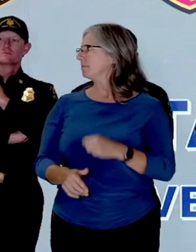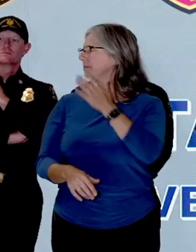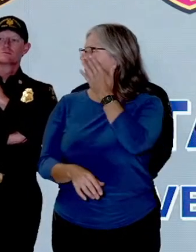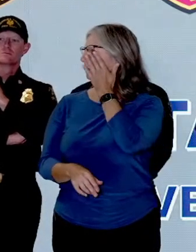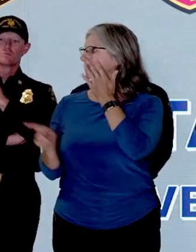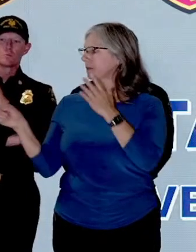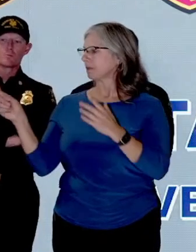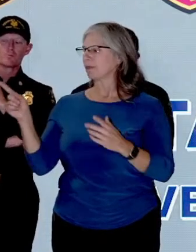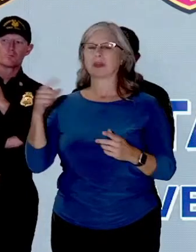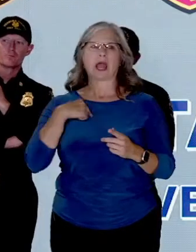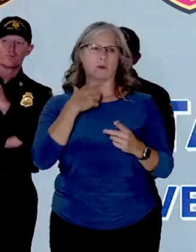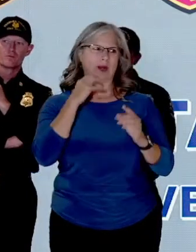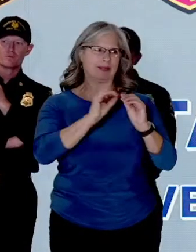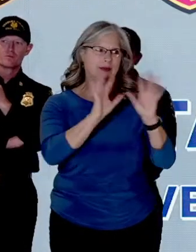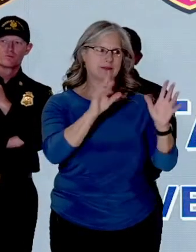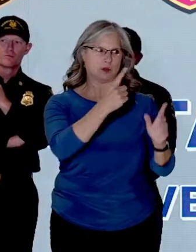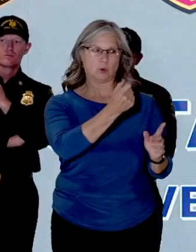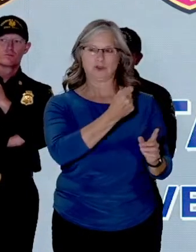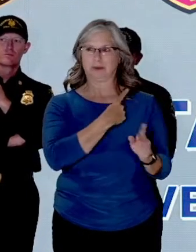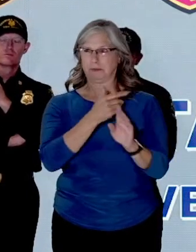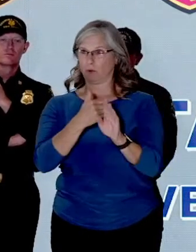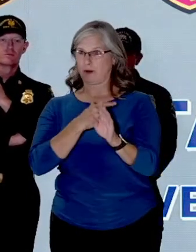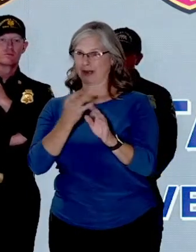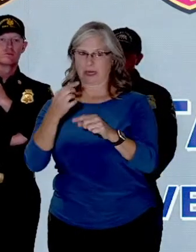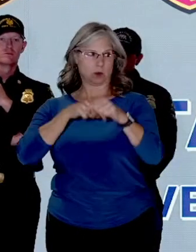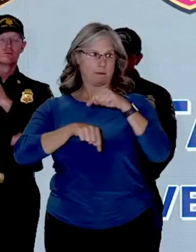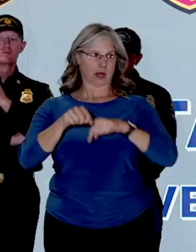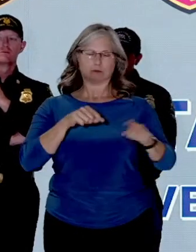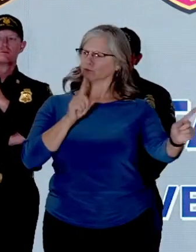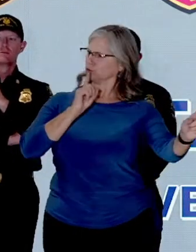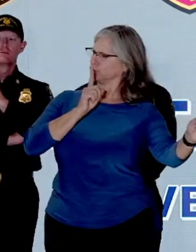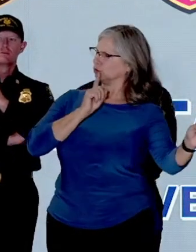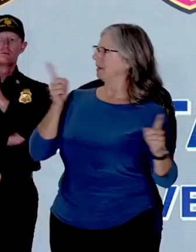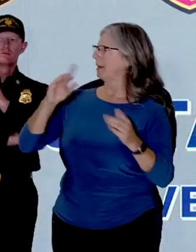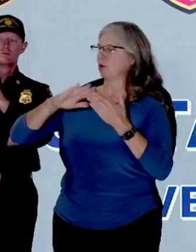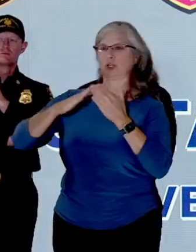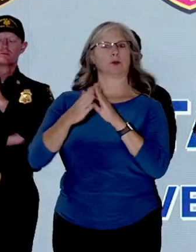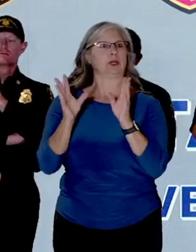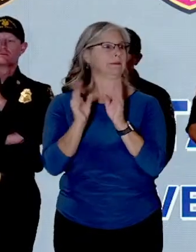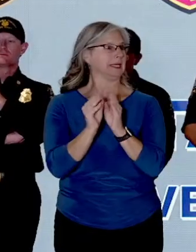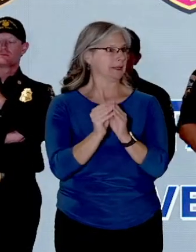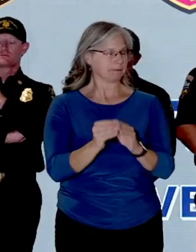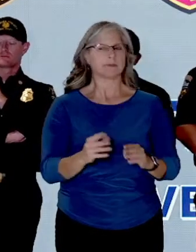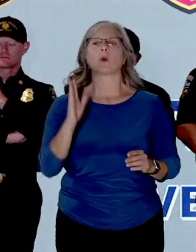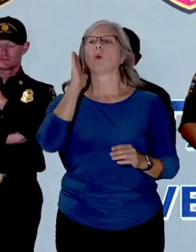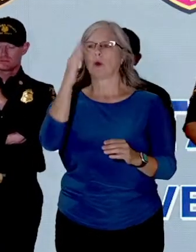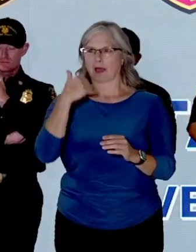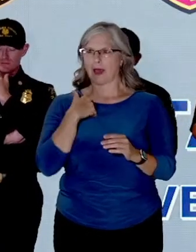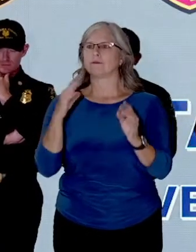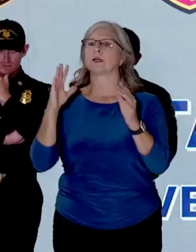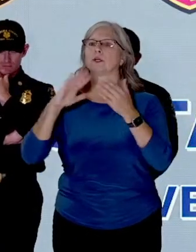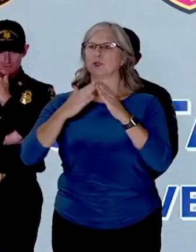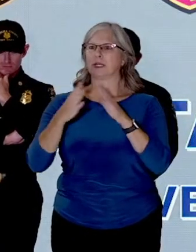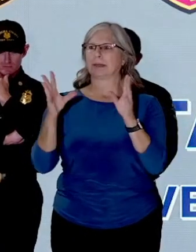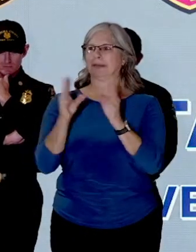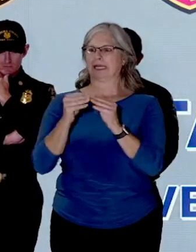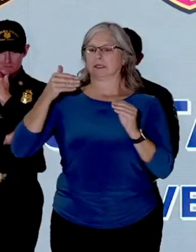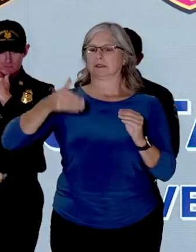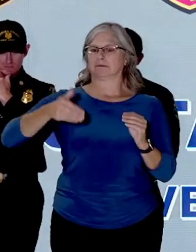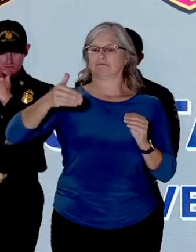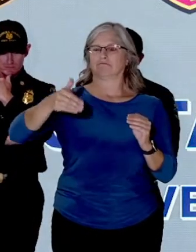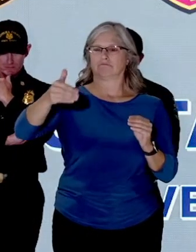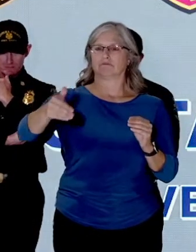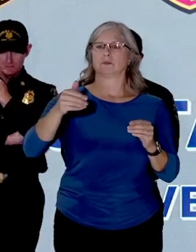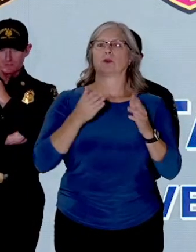Okay, actually, I just wanted to clarify the question before, if I could go back, about the community meetings. So there will be community meetings offered through